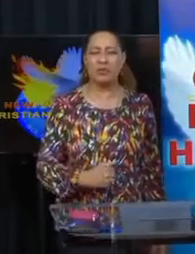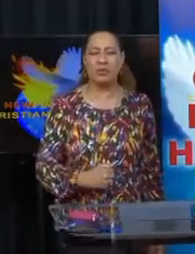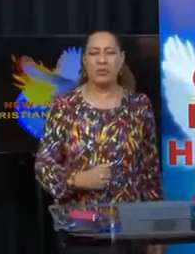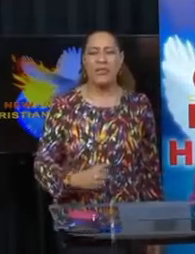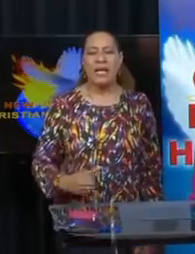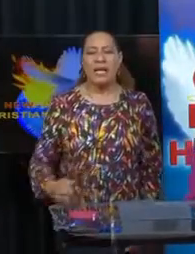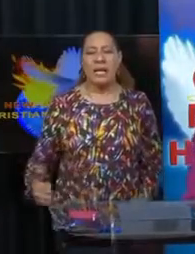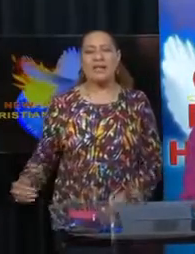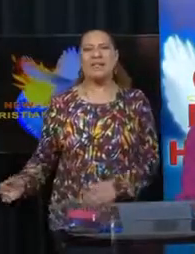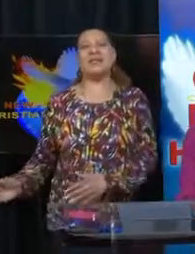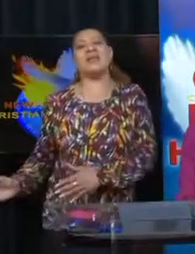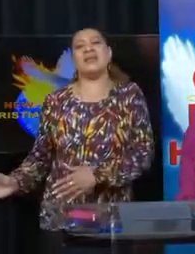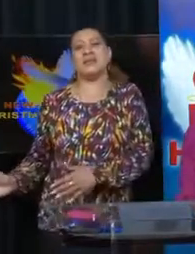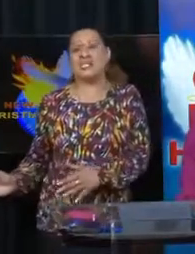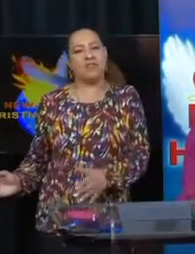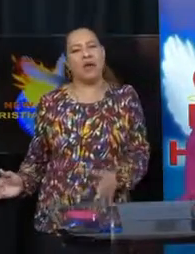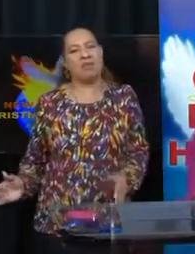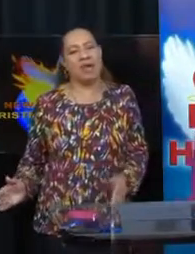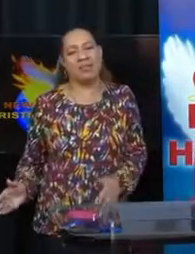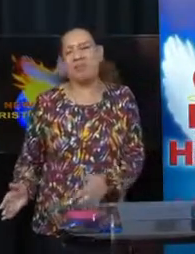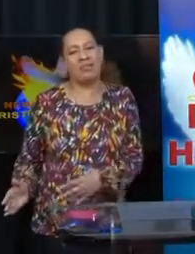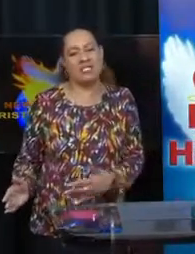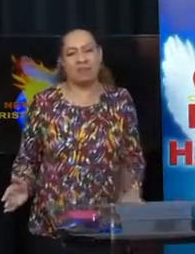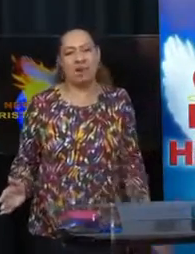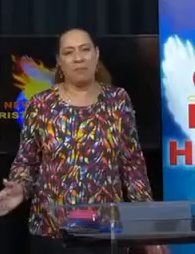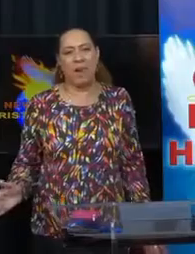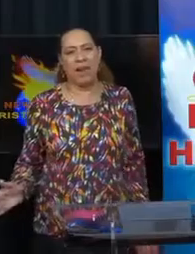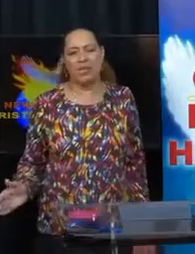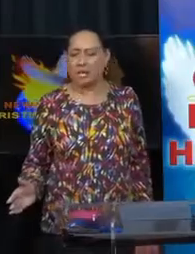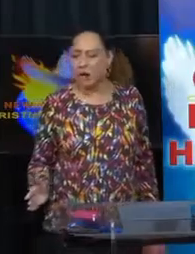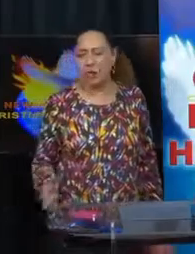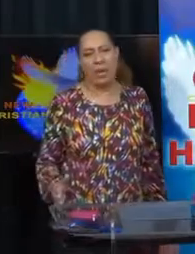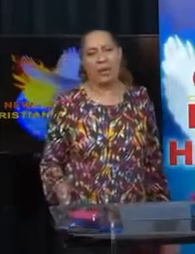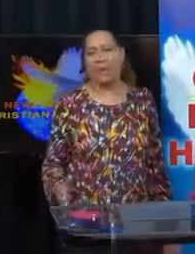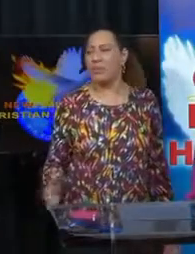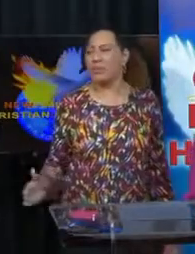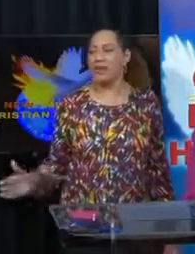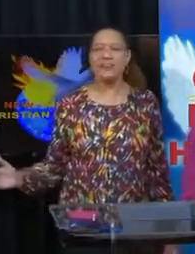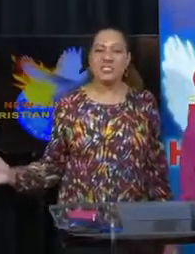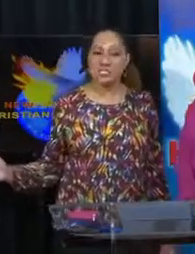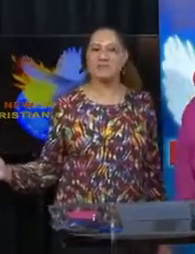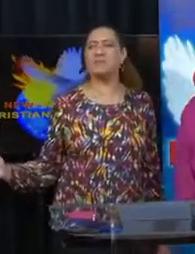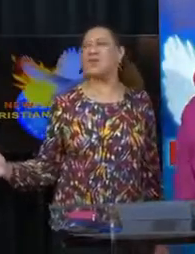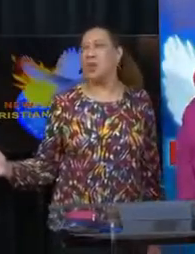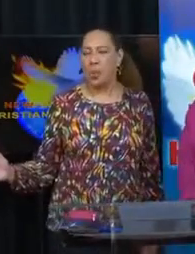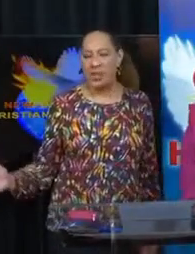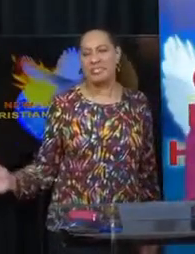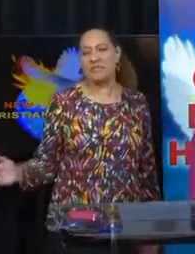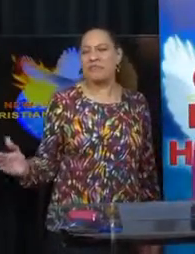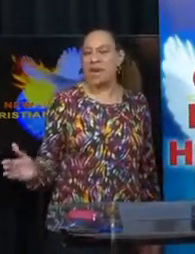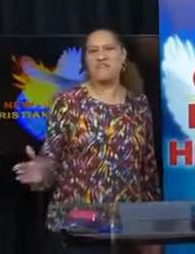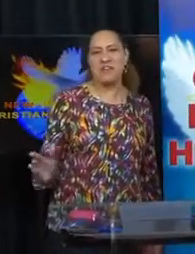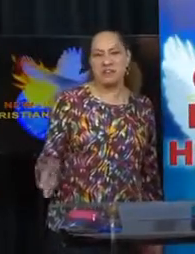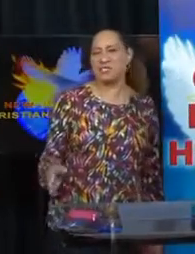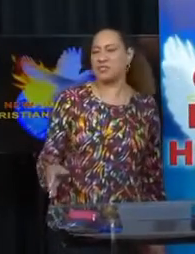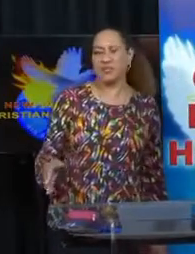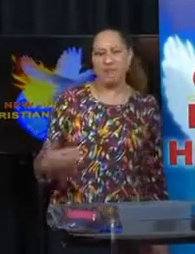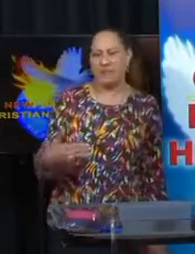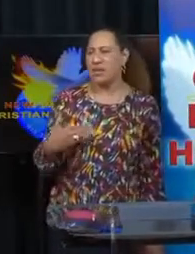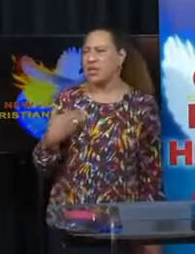And then the years have gone by the months have gone by and then you look back Why did I just wasted five years of having you